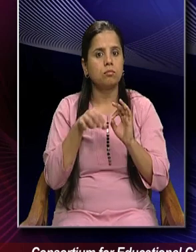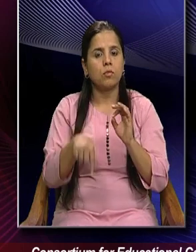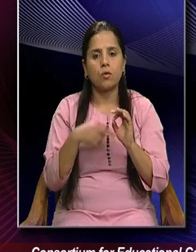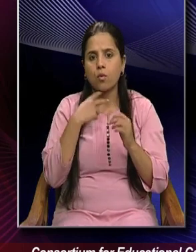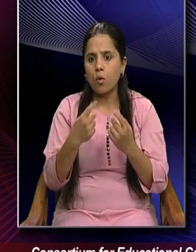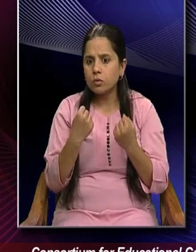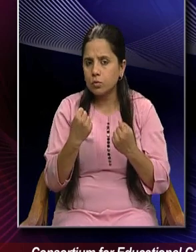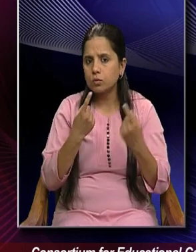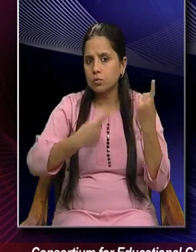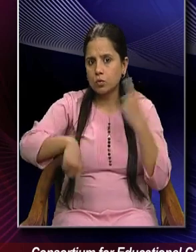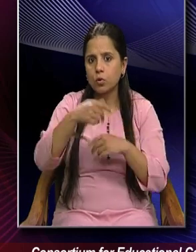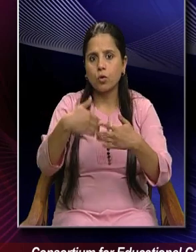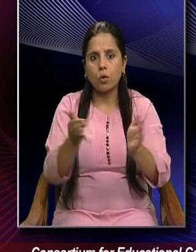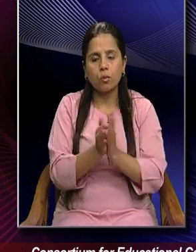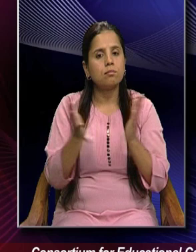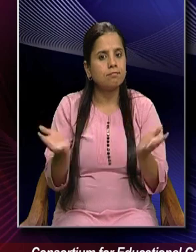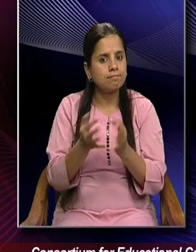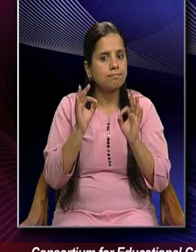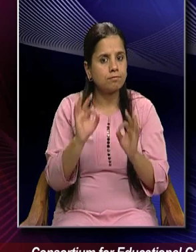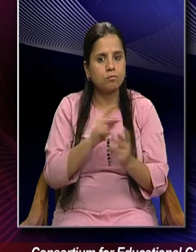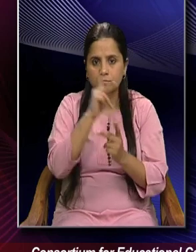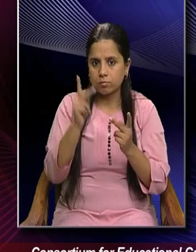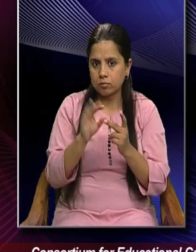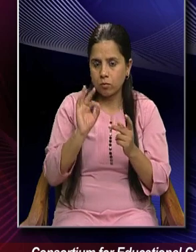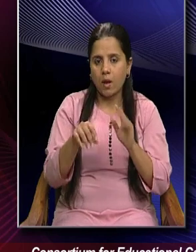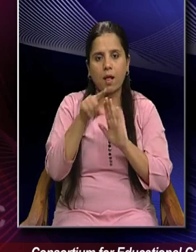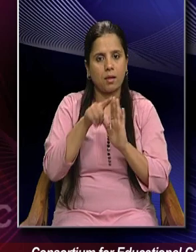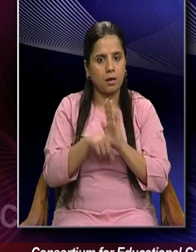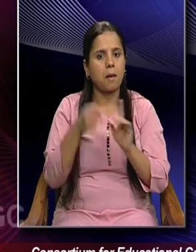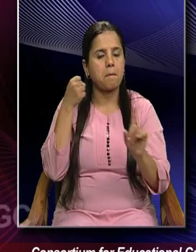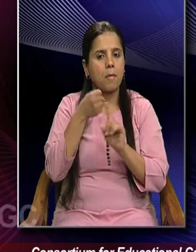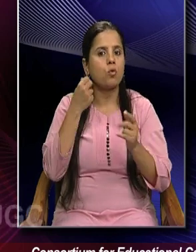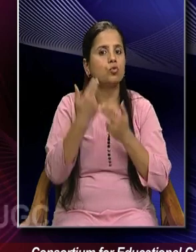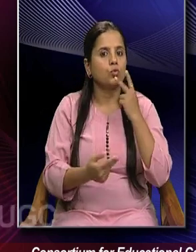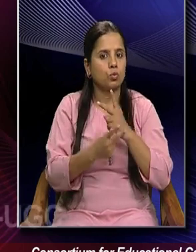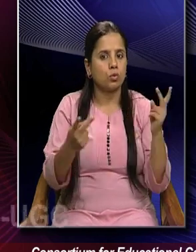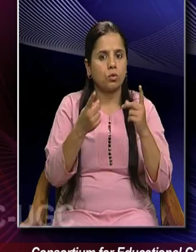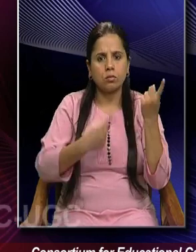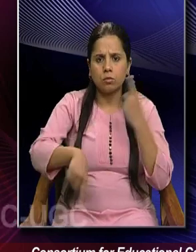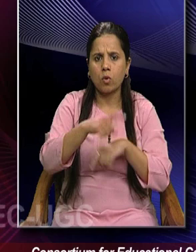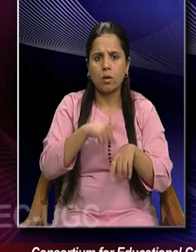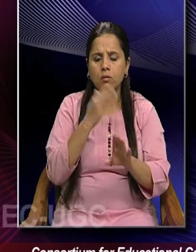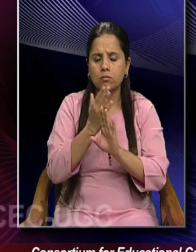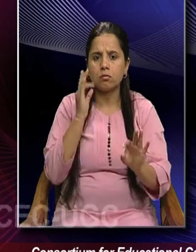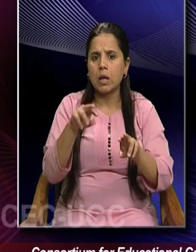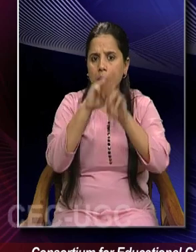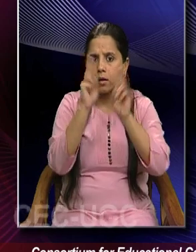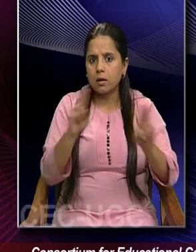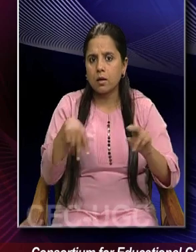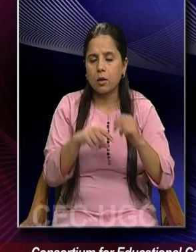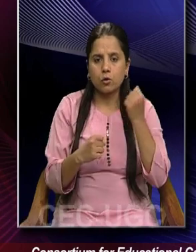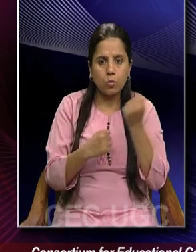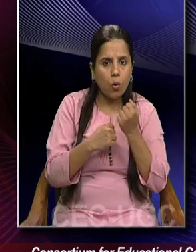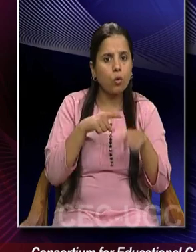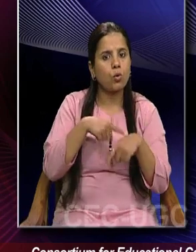affected communities, promotes accurate, ethical, and impactful storytelling, mobilizes timely international aid and